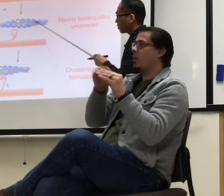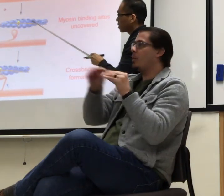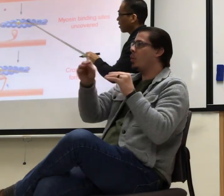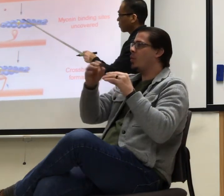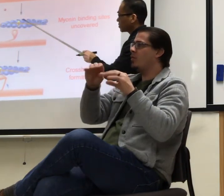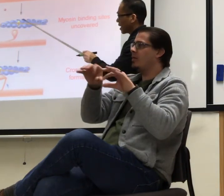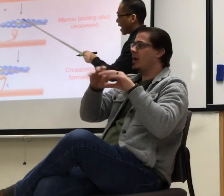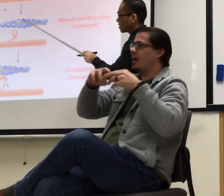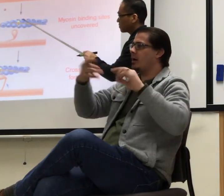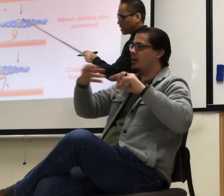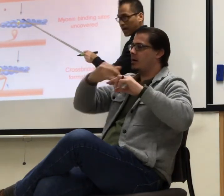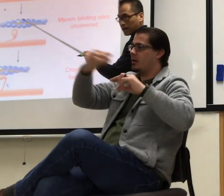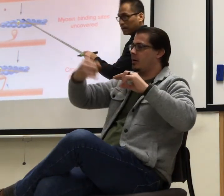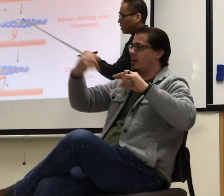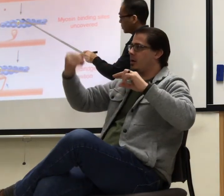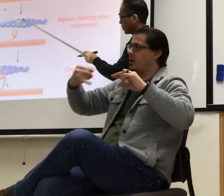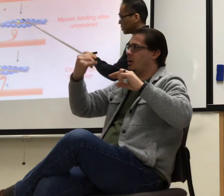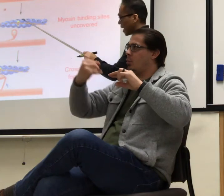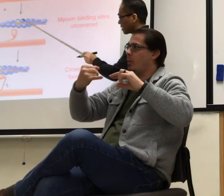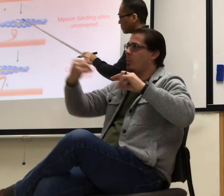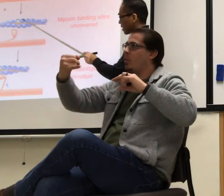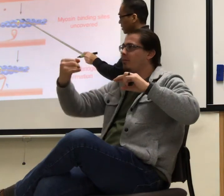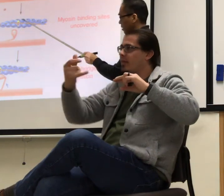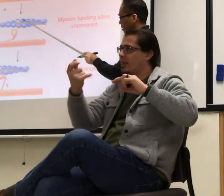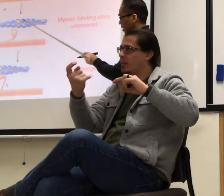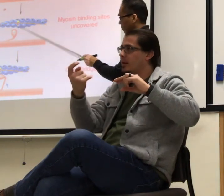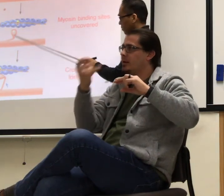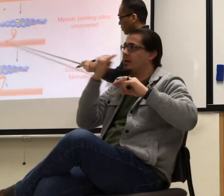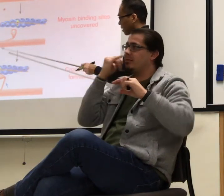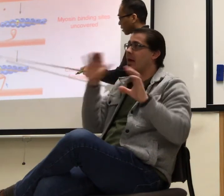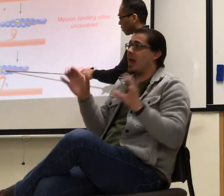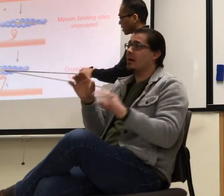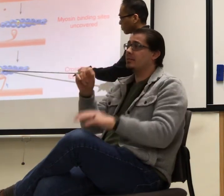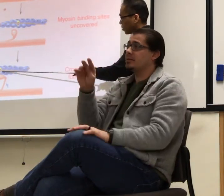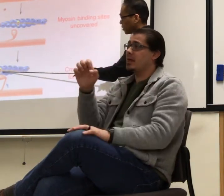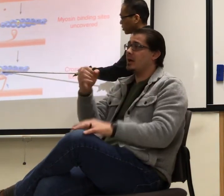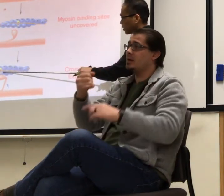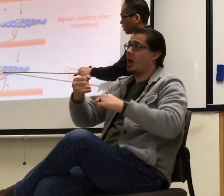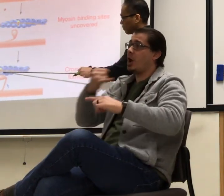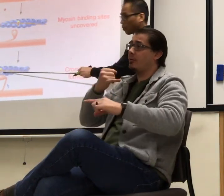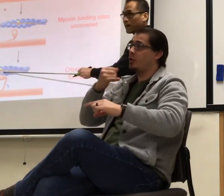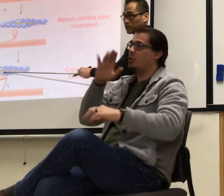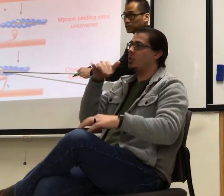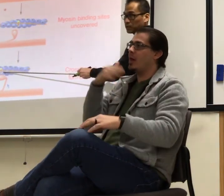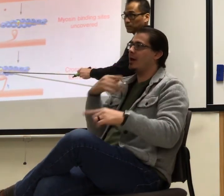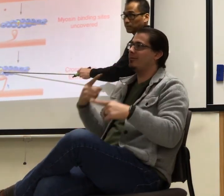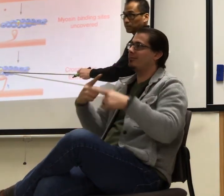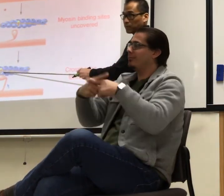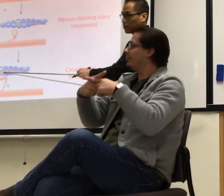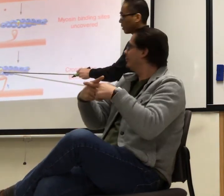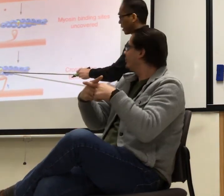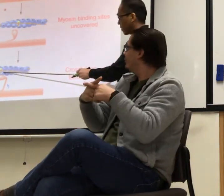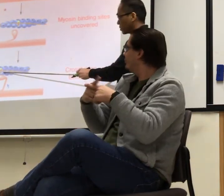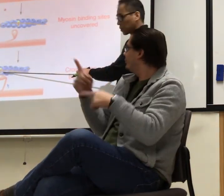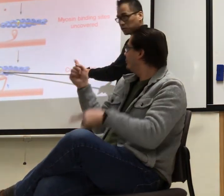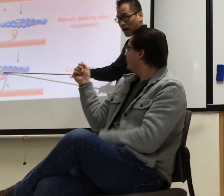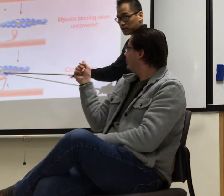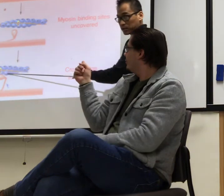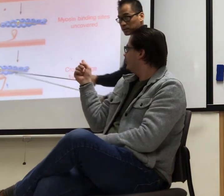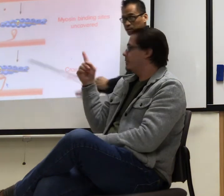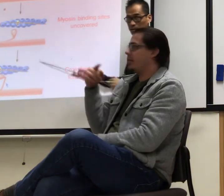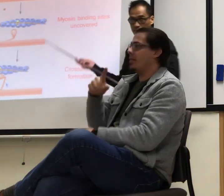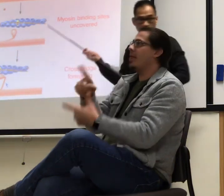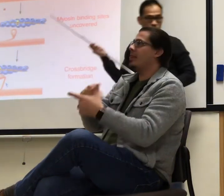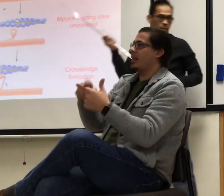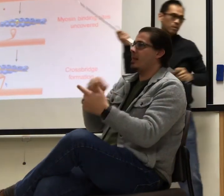way that uncovers the active site. As soon as the active site is uncovered, you'll get a cross bridge formation, and you can get muscle